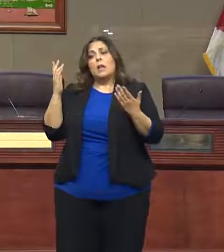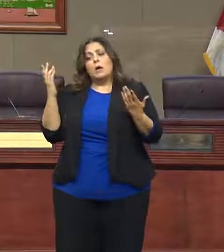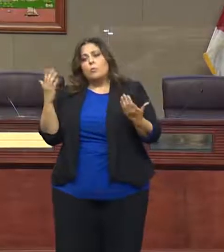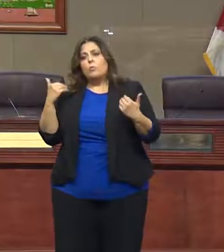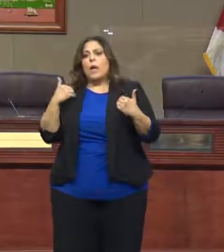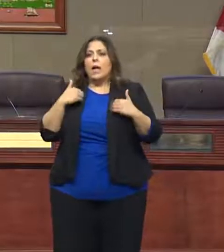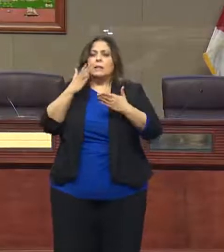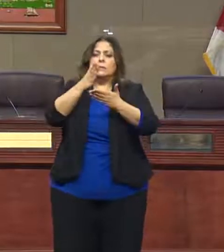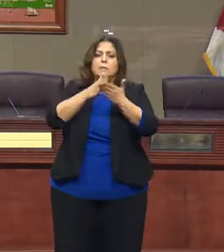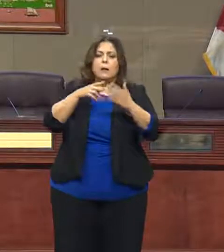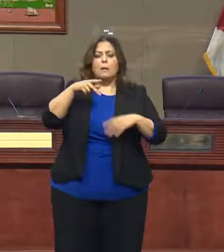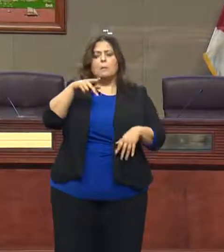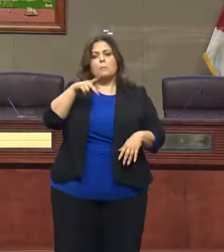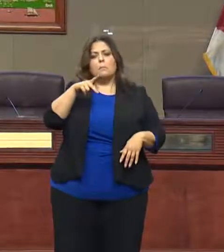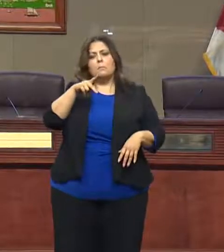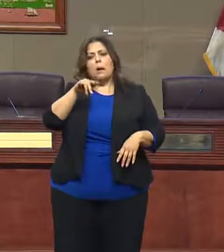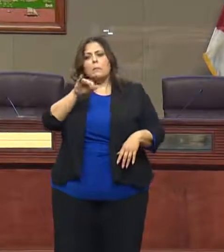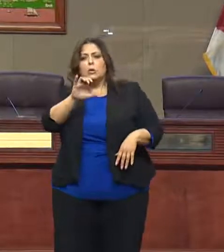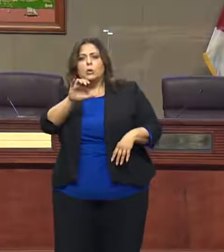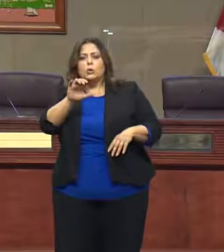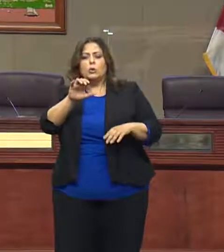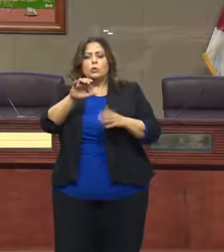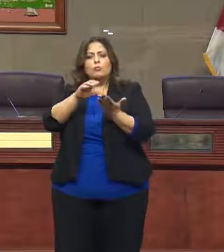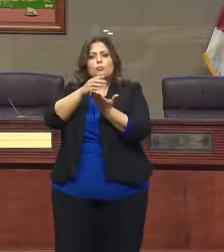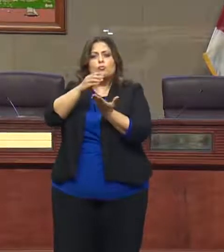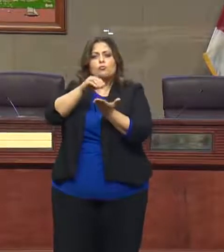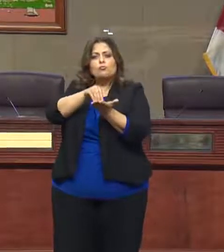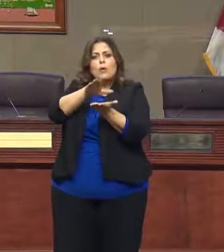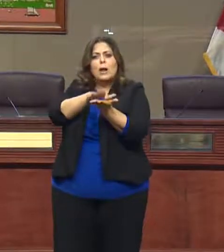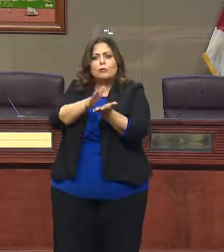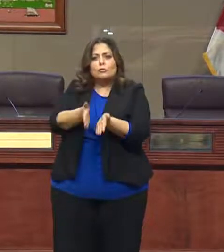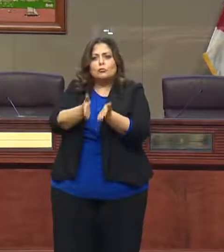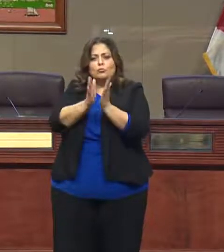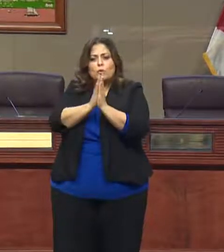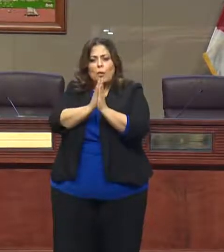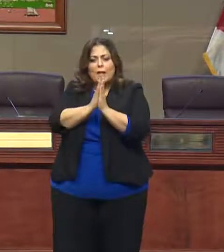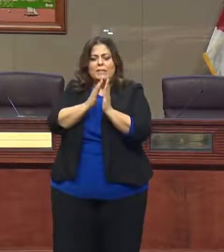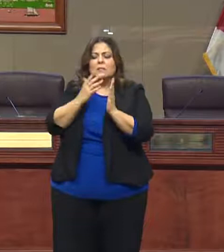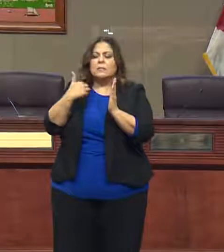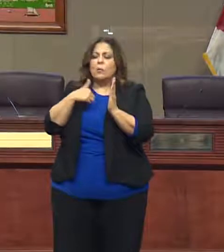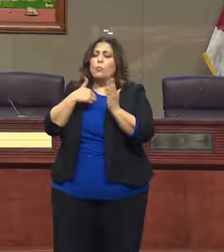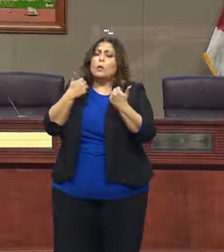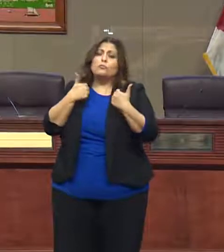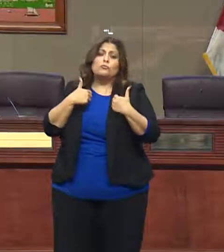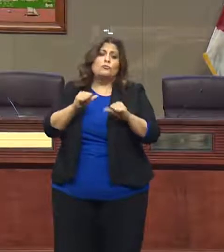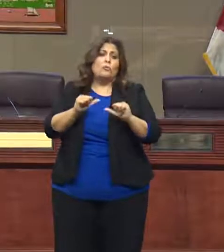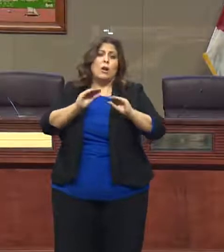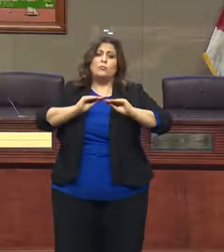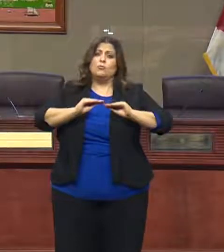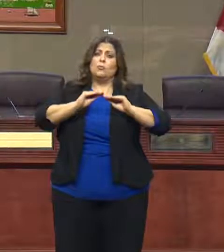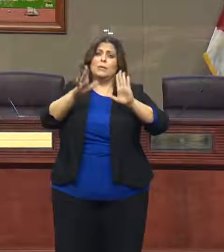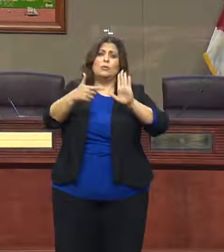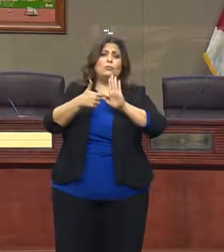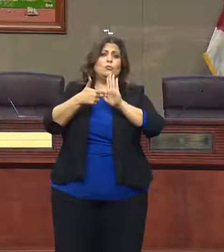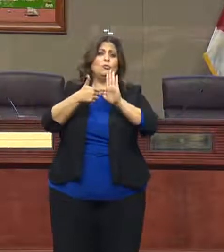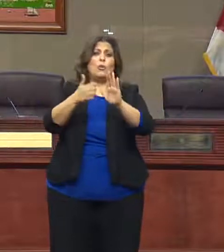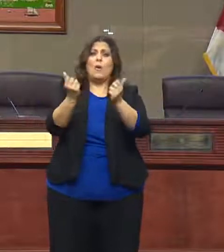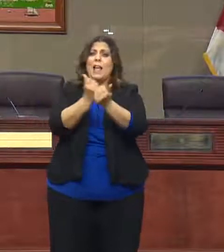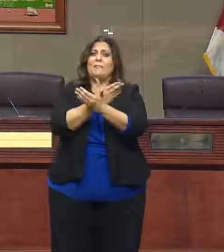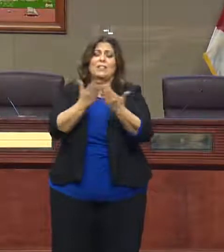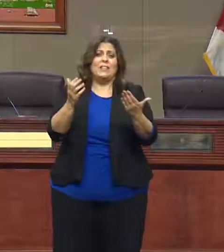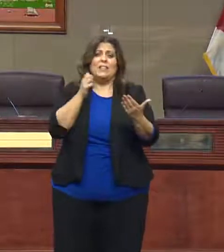requests, we are trying to be as transparent as we possibly can. We're going to always be